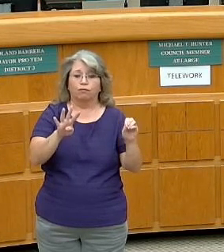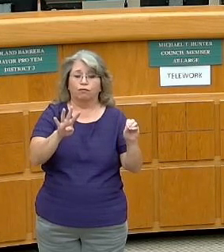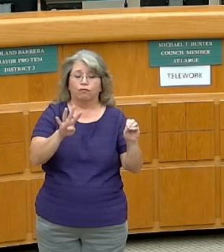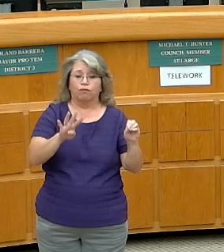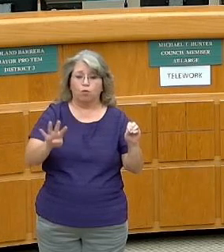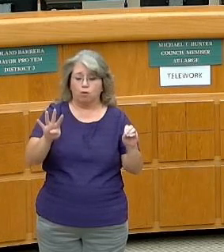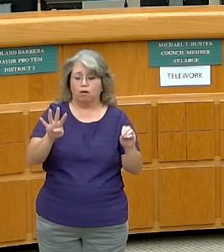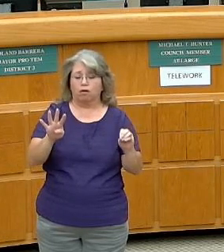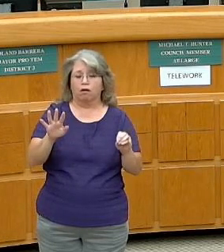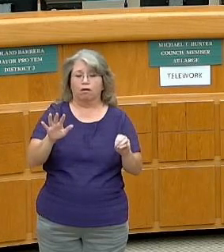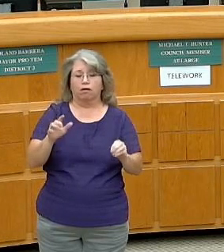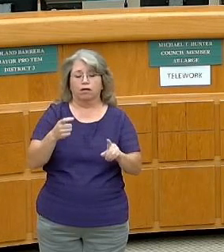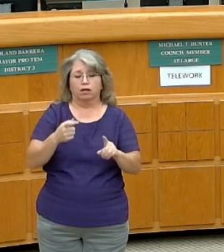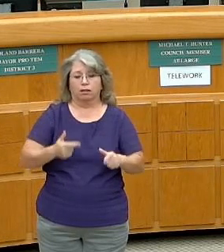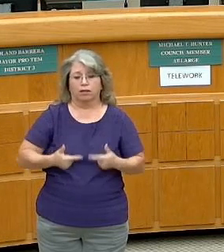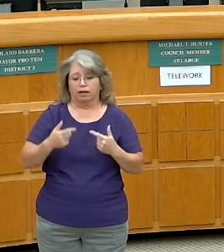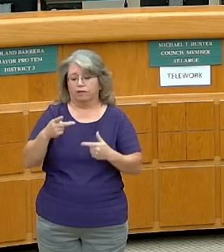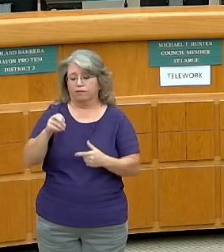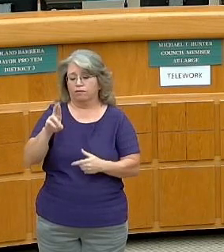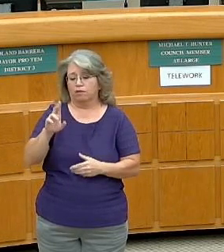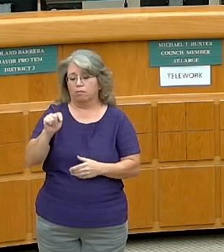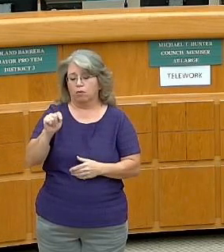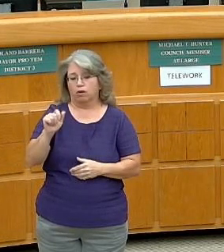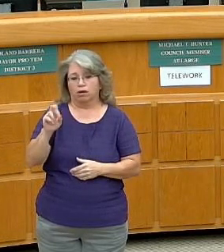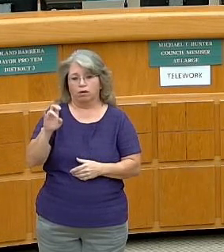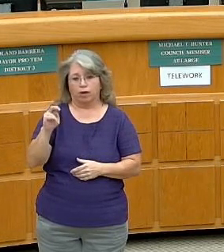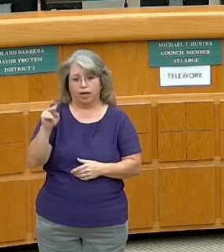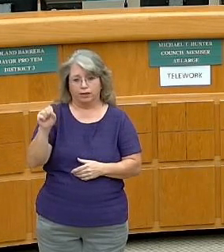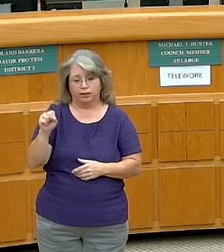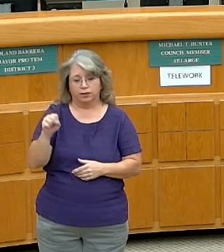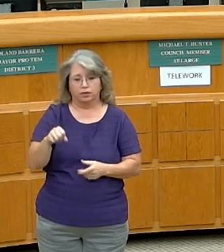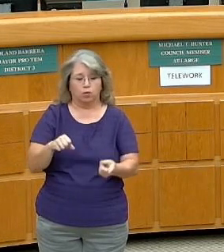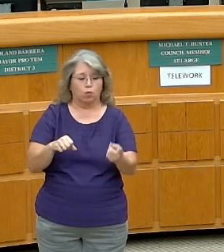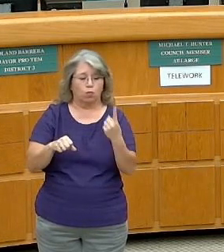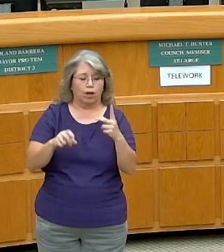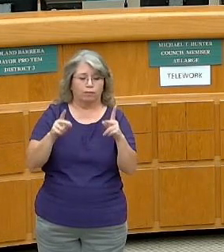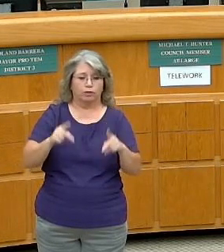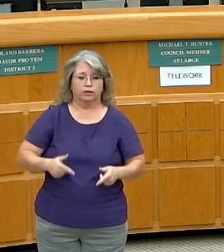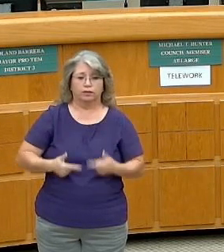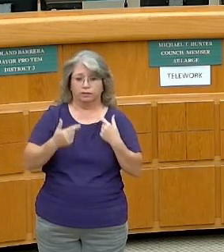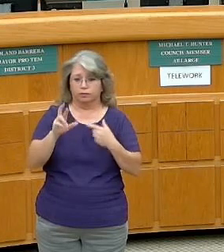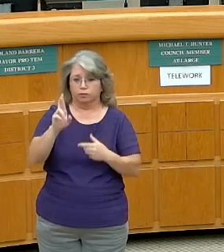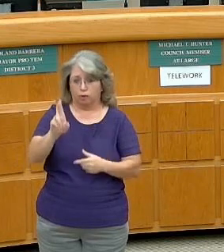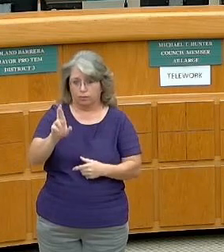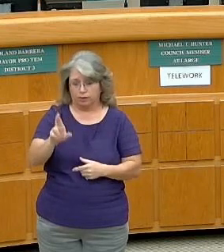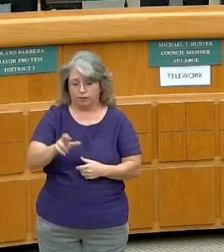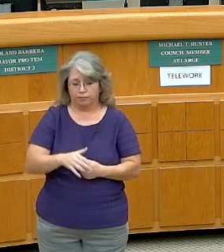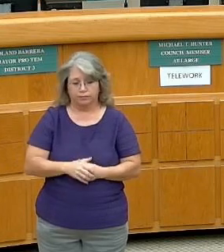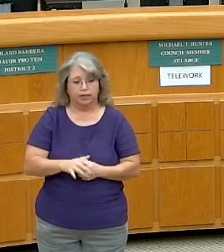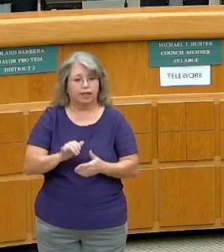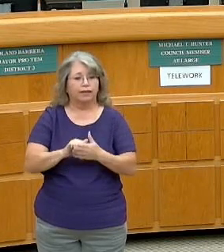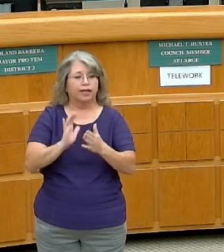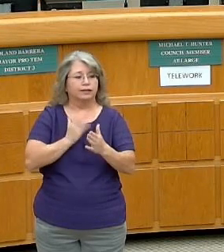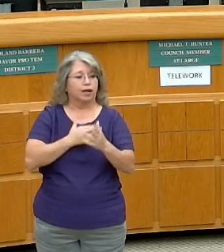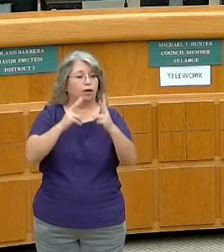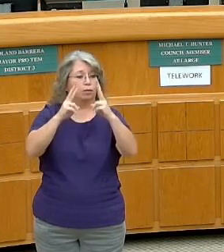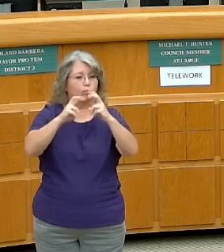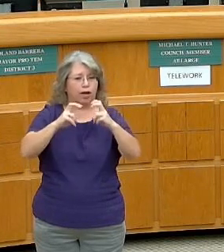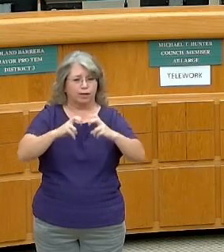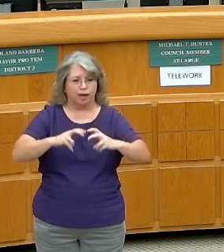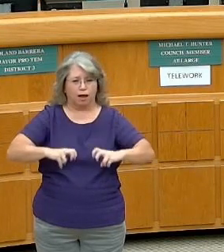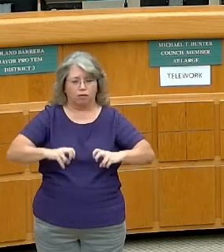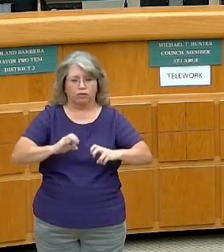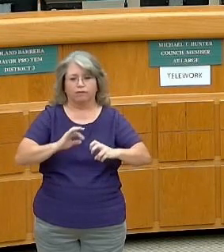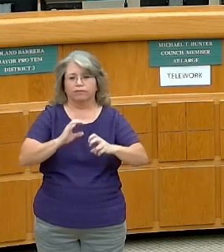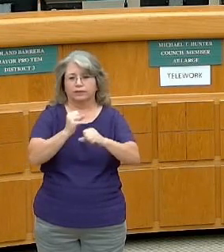is a Robtown resident. So that's a breakdown of the demographics for today, and we'll have new updates for you